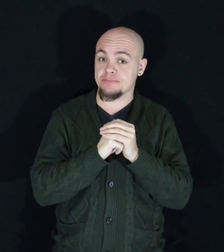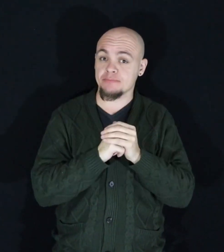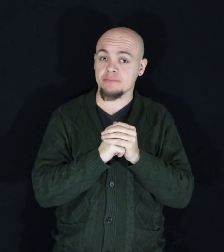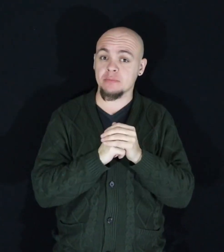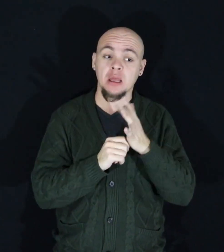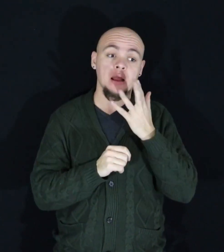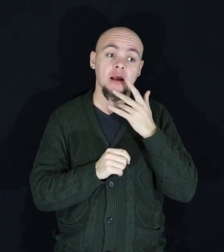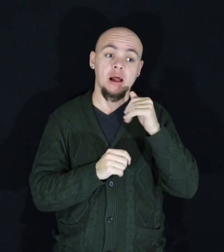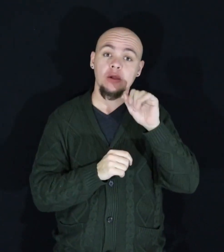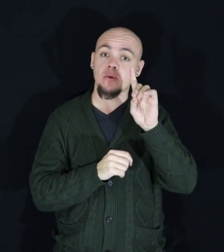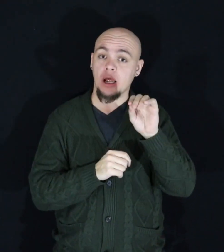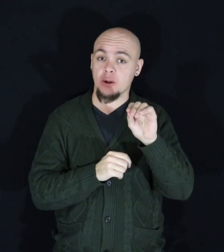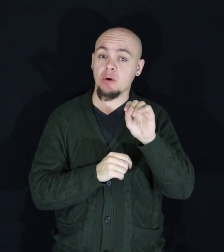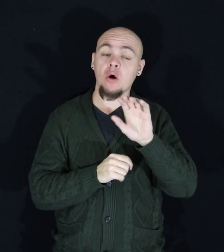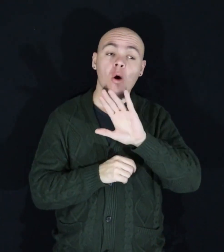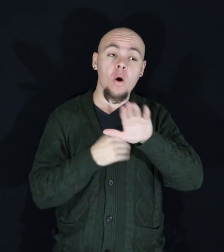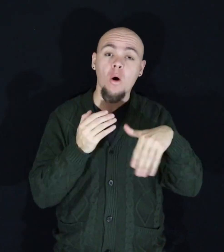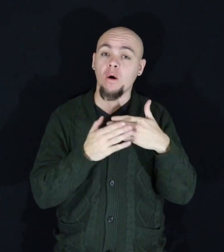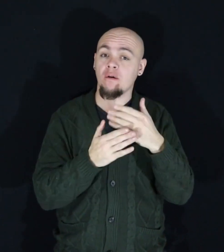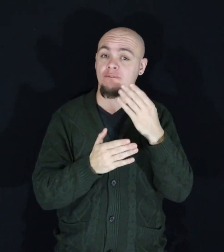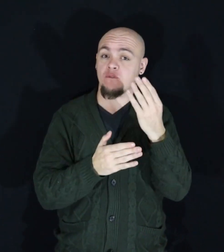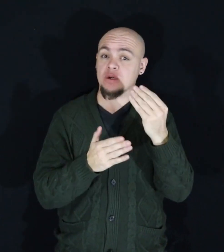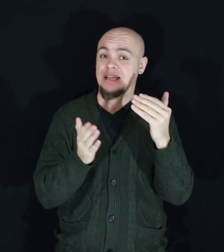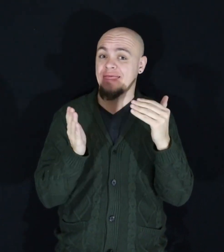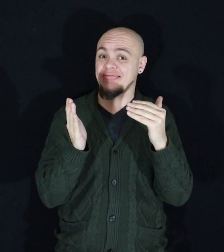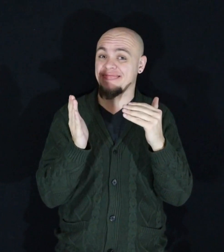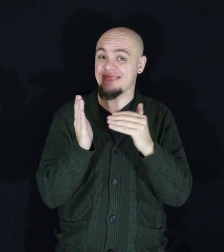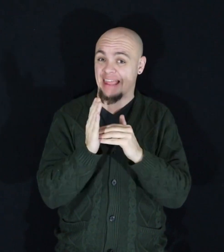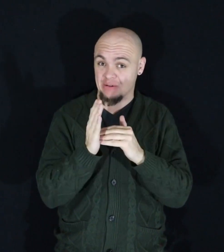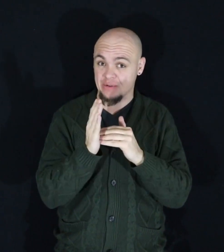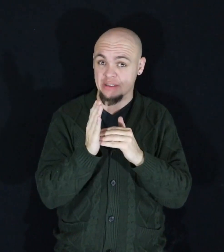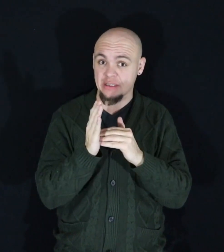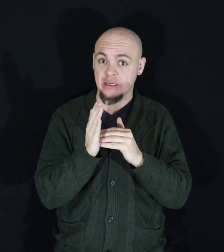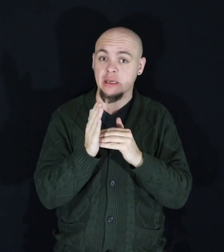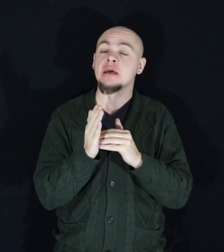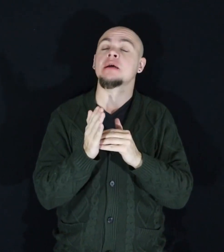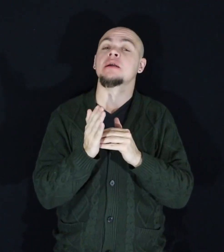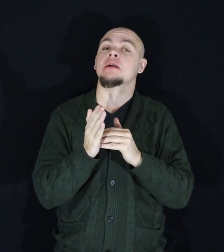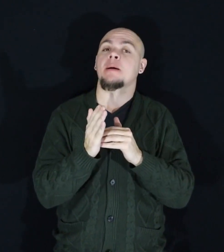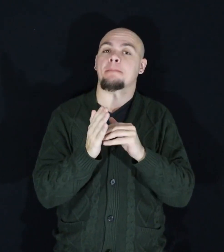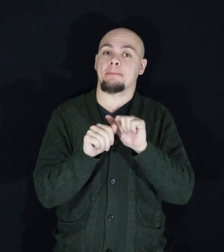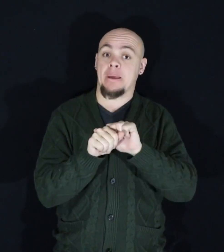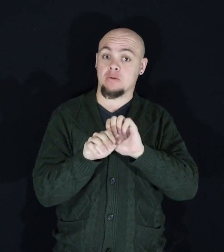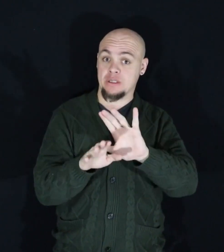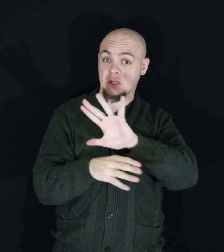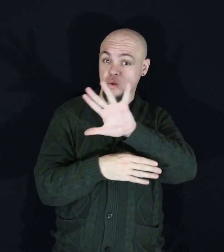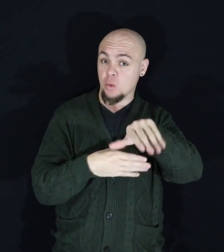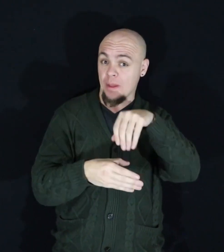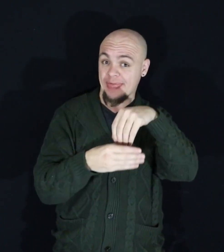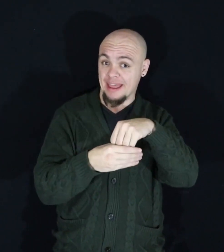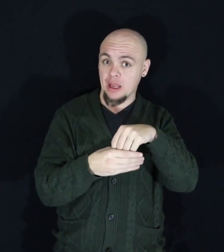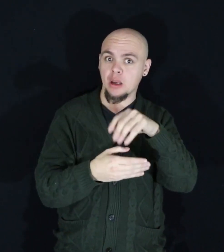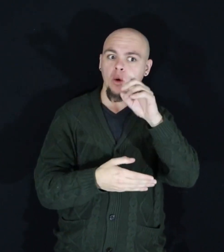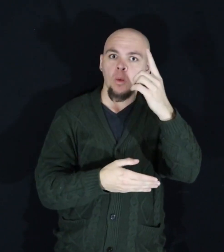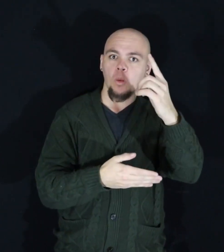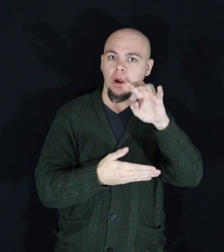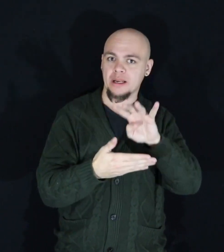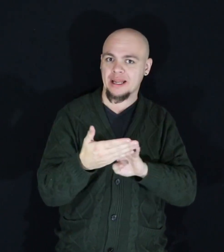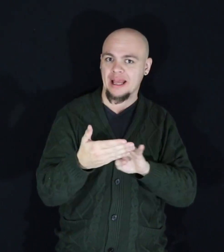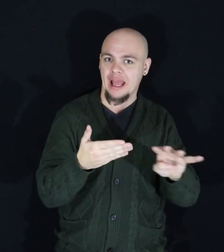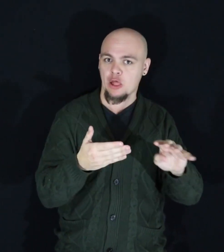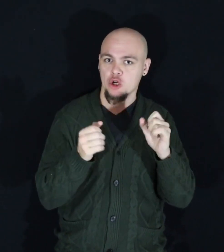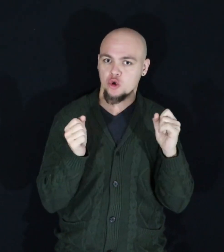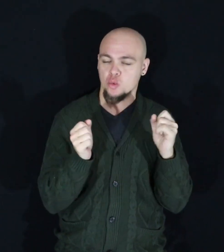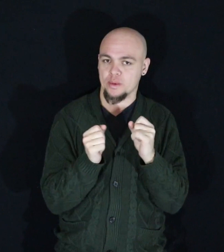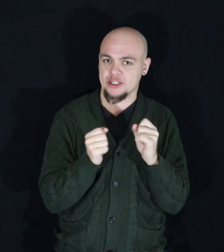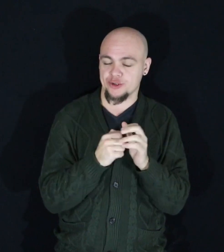of Colorado's 14,000-foot mountains in one single calendar winter, becoming the second person to ever do it in a single calendar winter, as